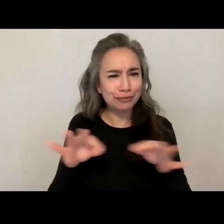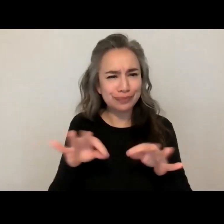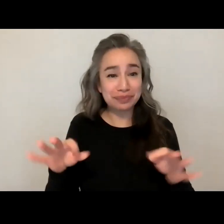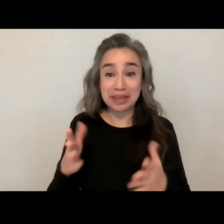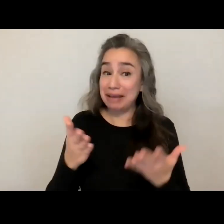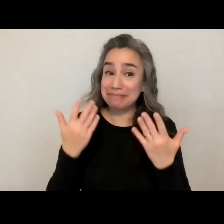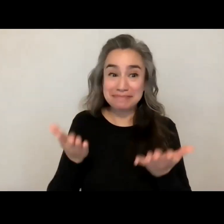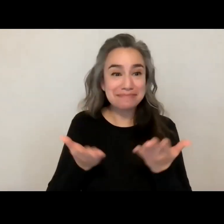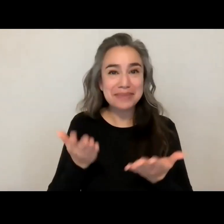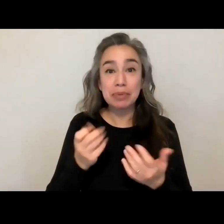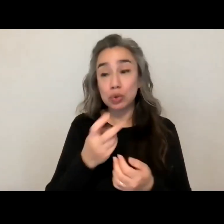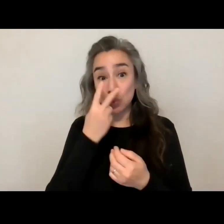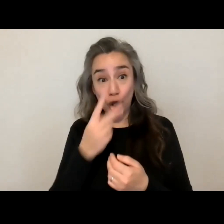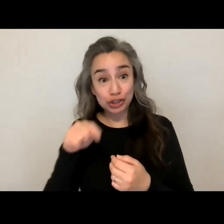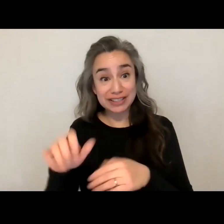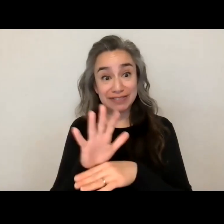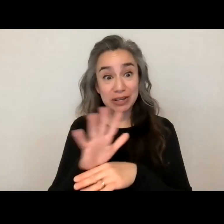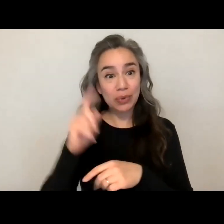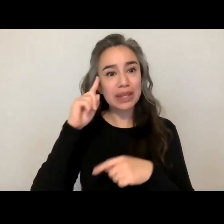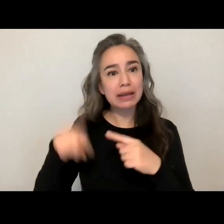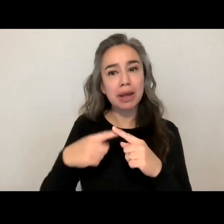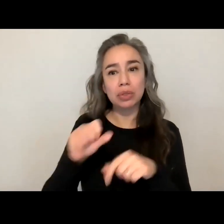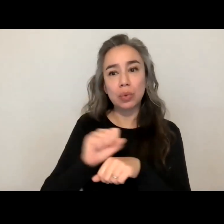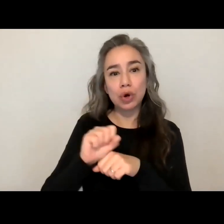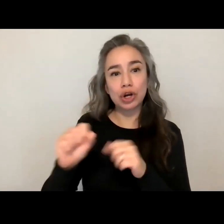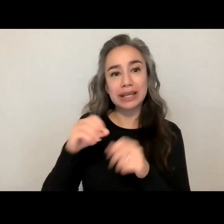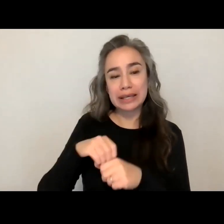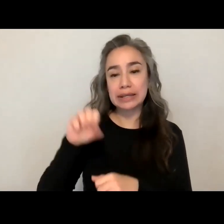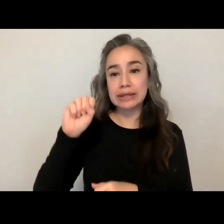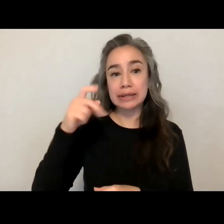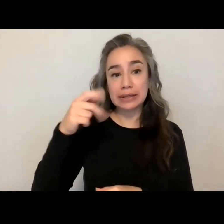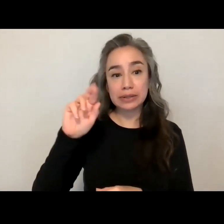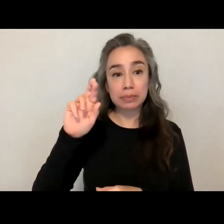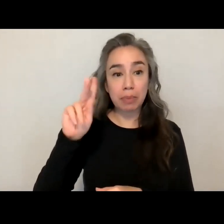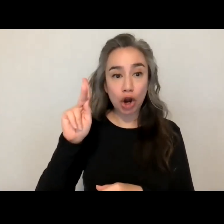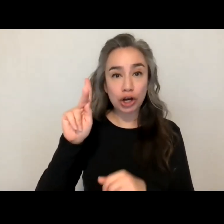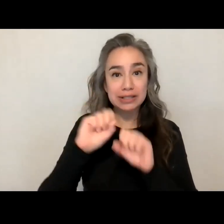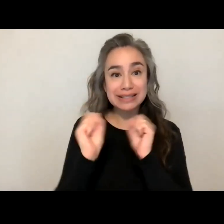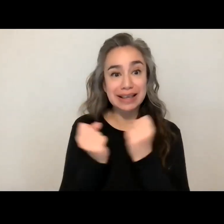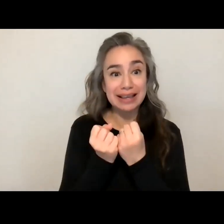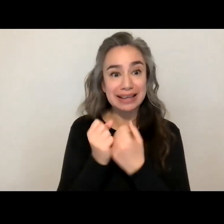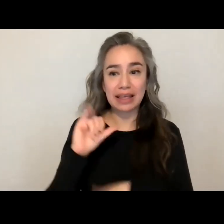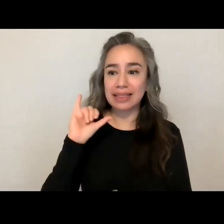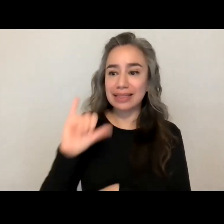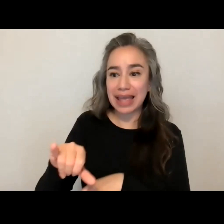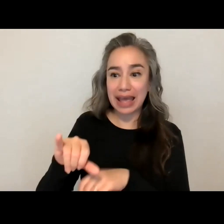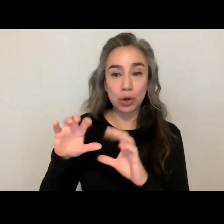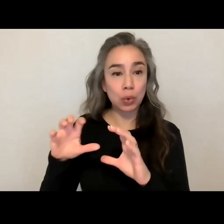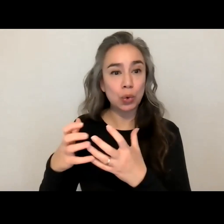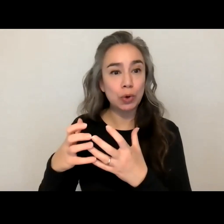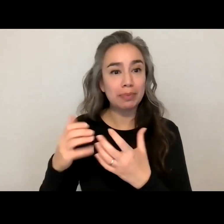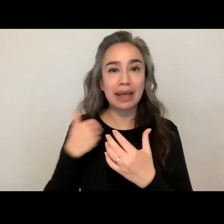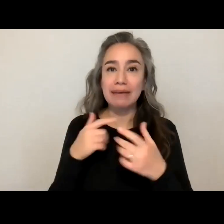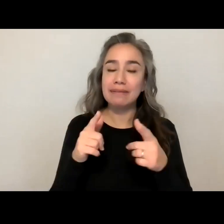we can start thinking about the work that the Spark Society is doing. So that's a group that is made up of linguists and